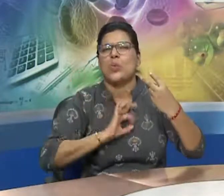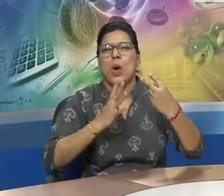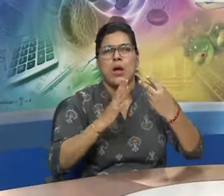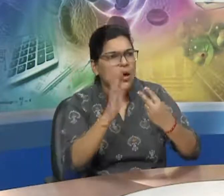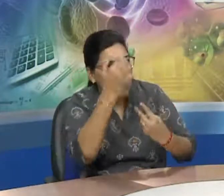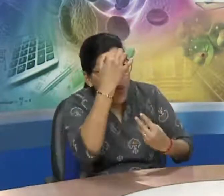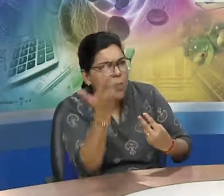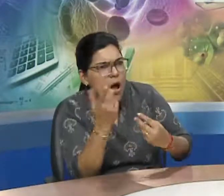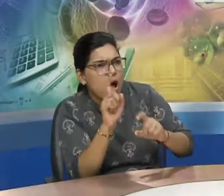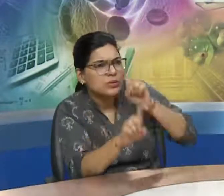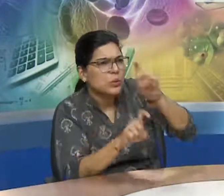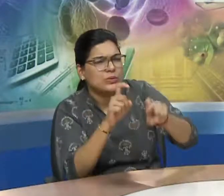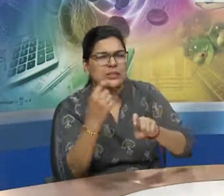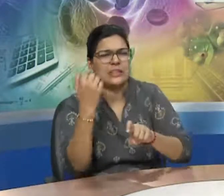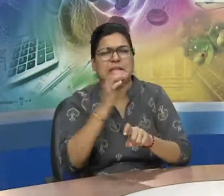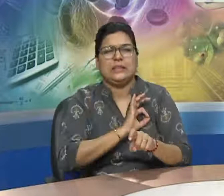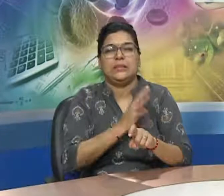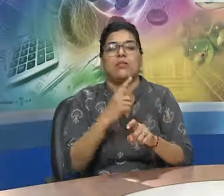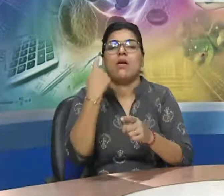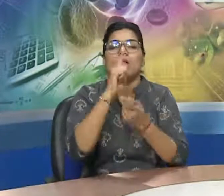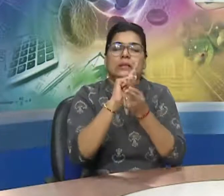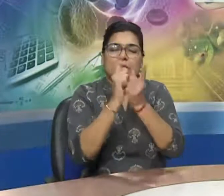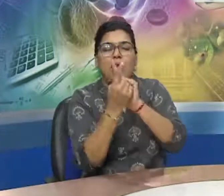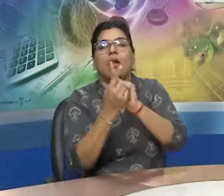self or his real face.